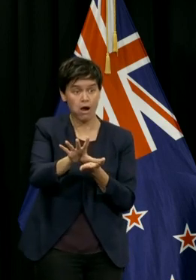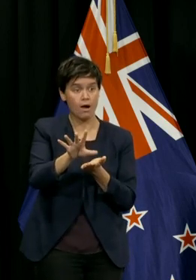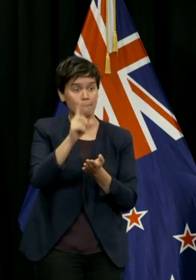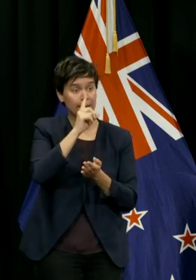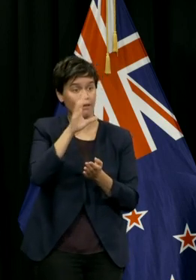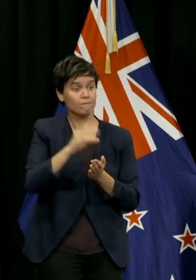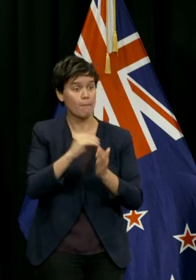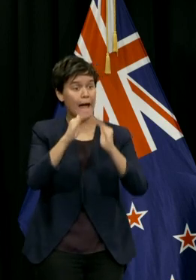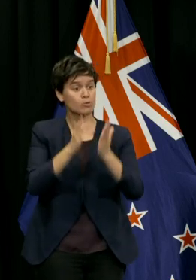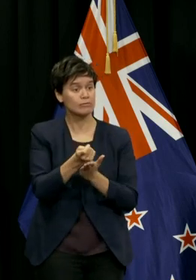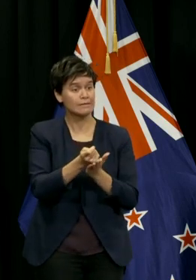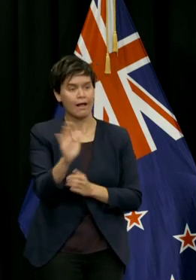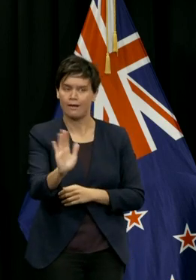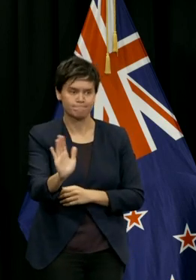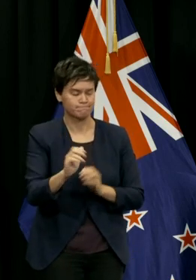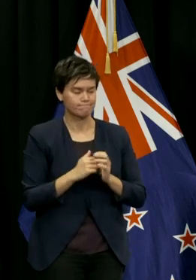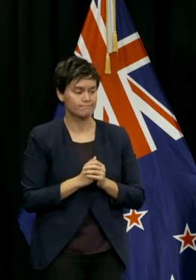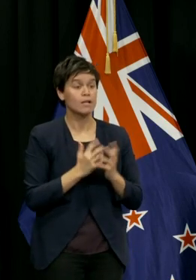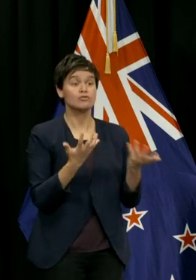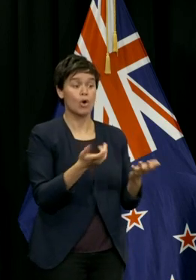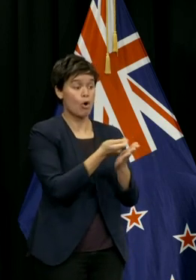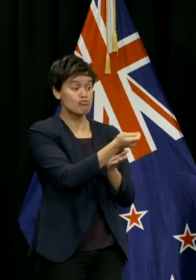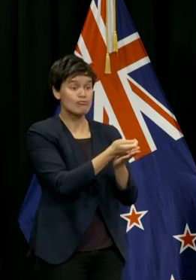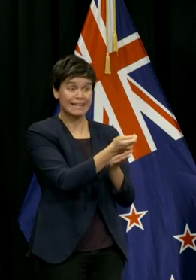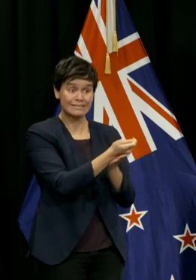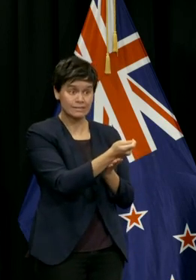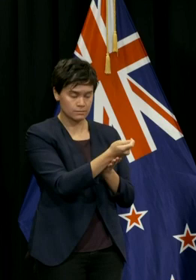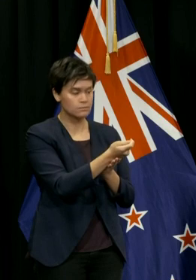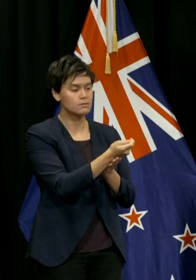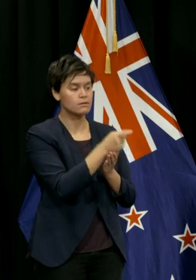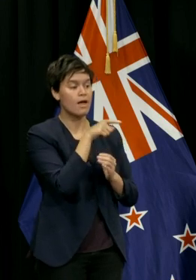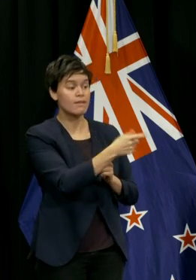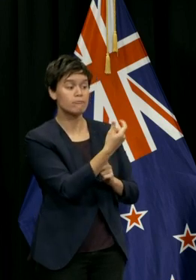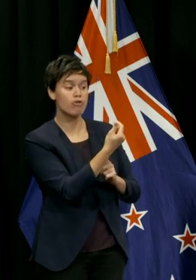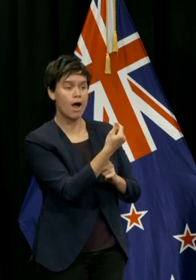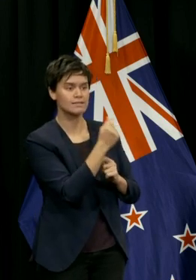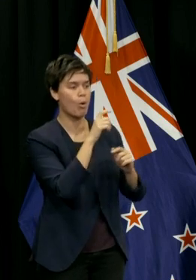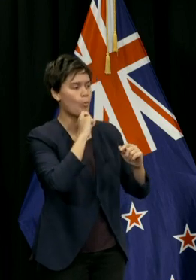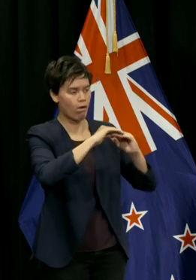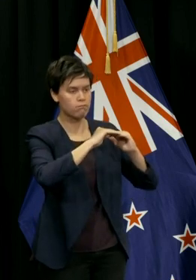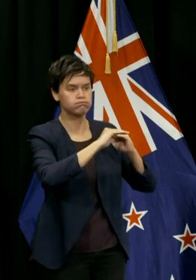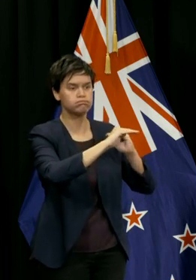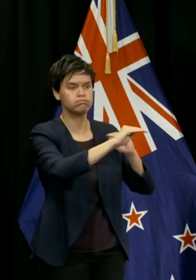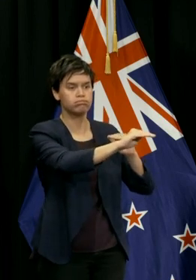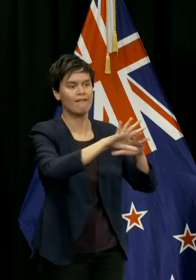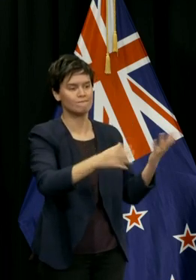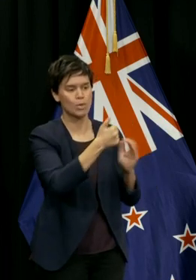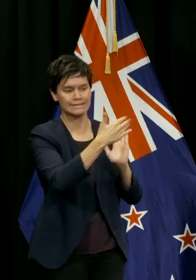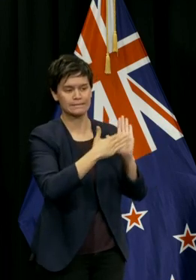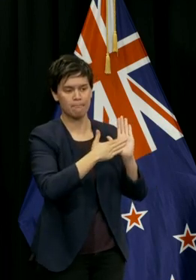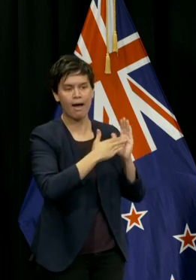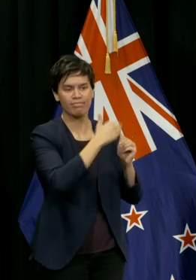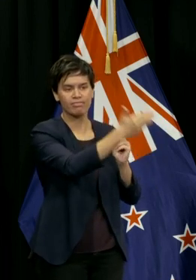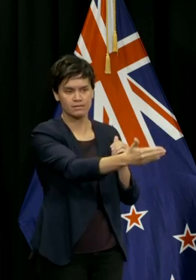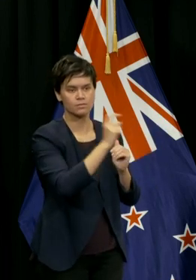are frozen. Increases in rent are prohibited for the next 6 months for any reason. In terms of